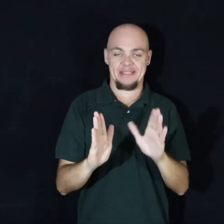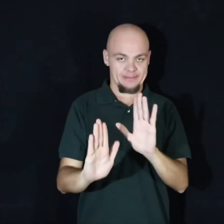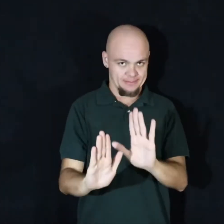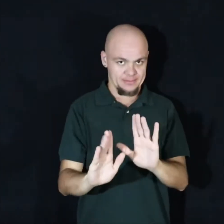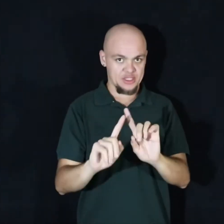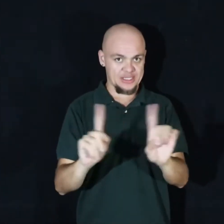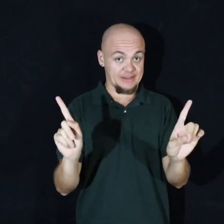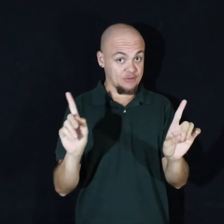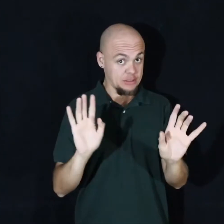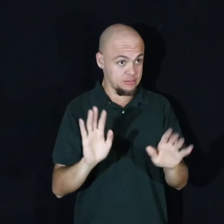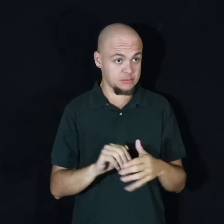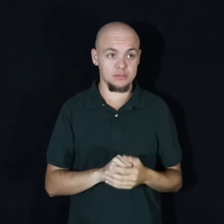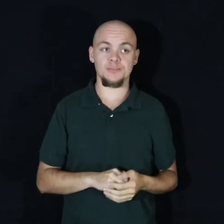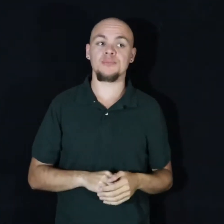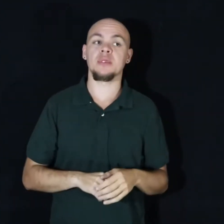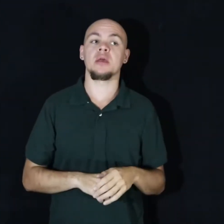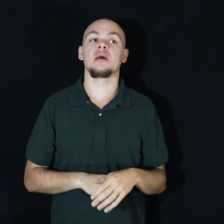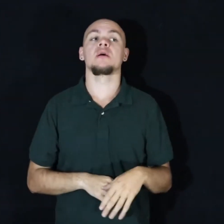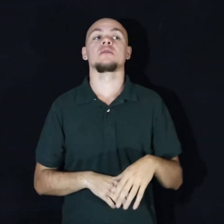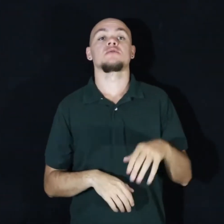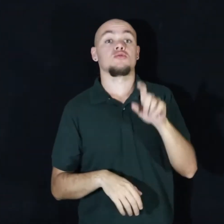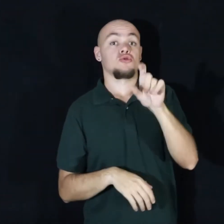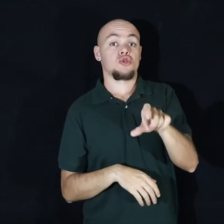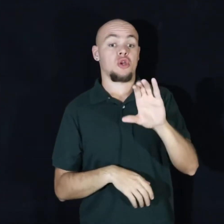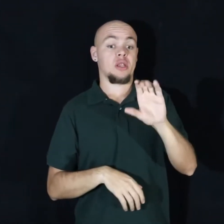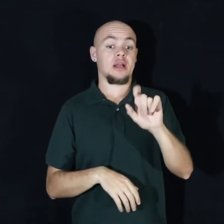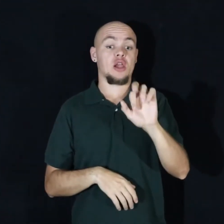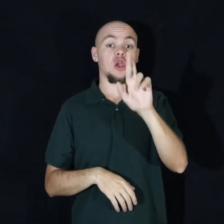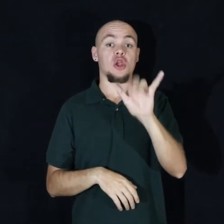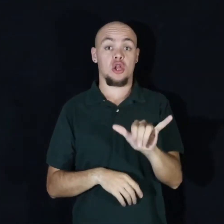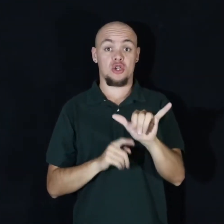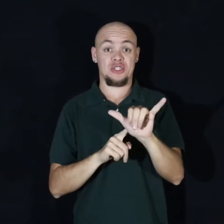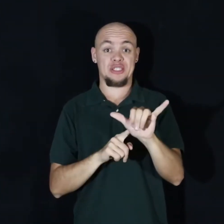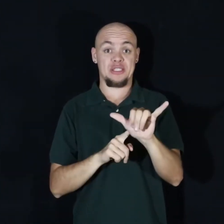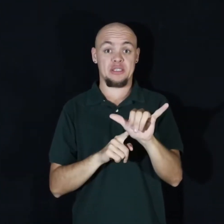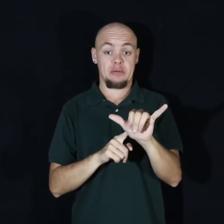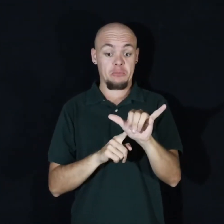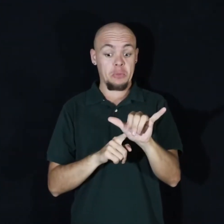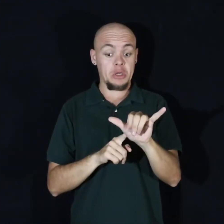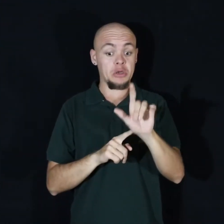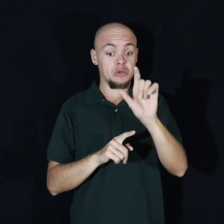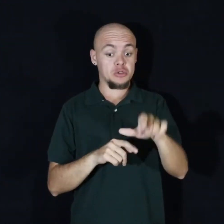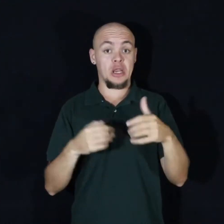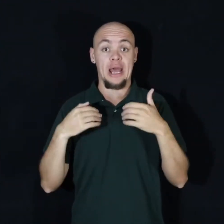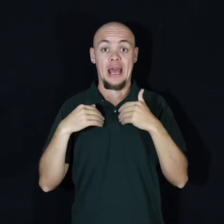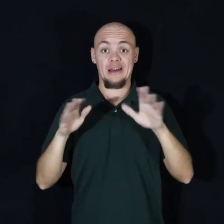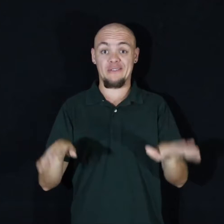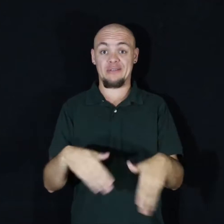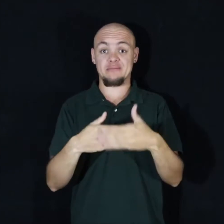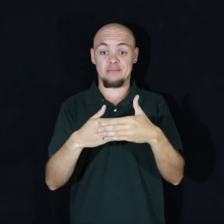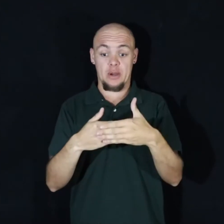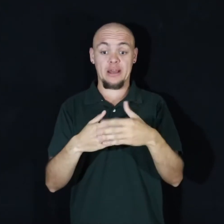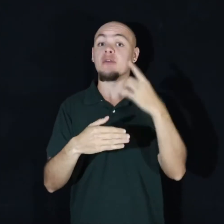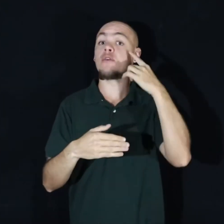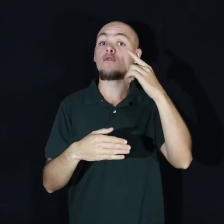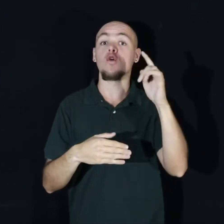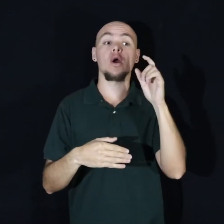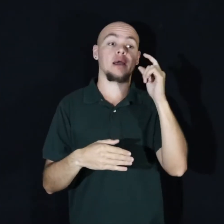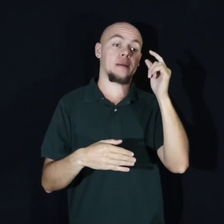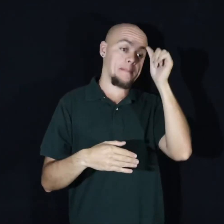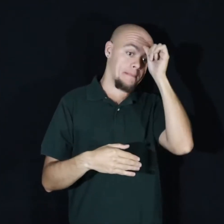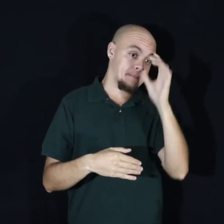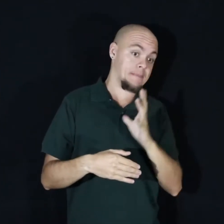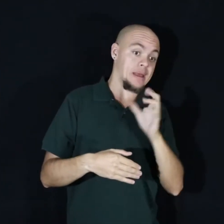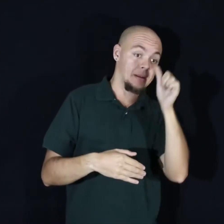public servant. Should clergy officiate same-sex weddings? And that's really the question that's going on here.